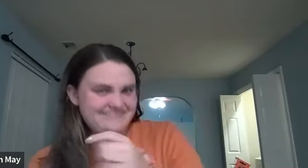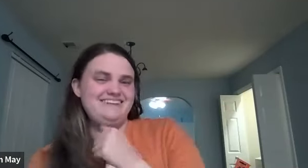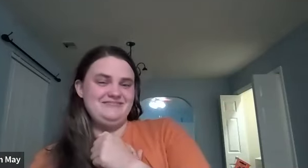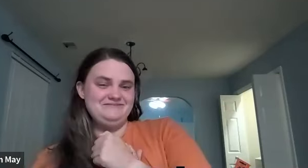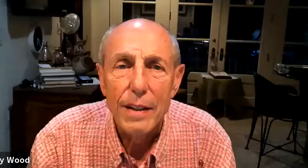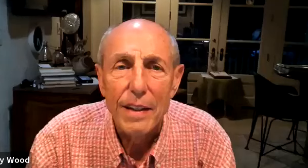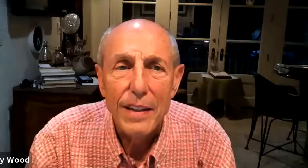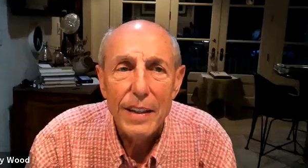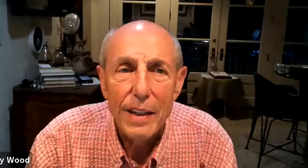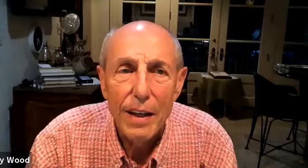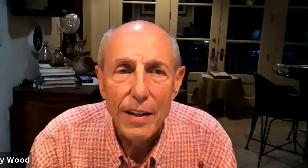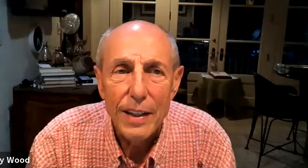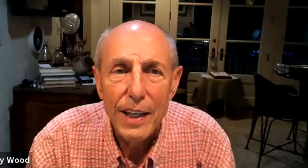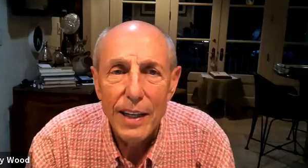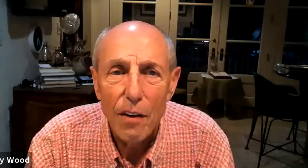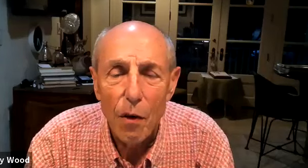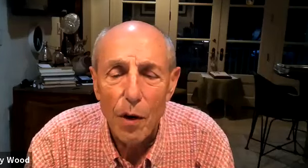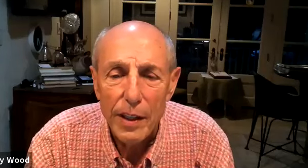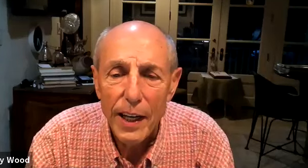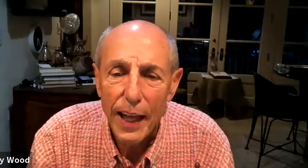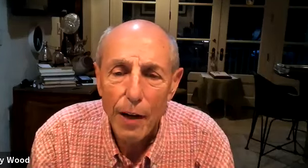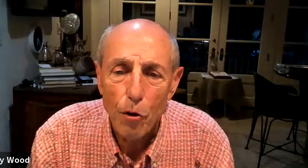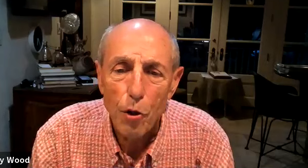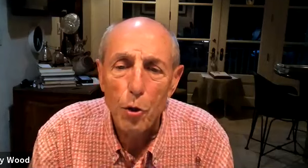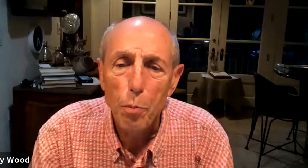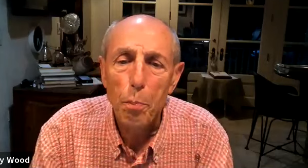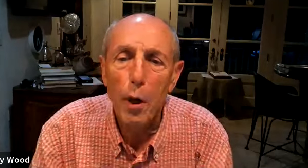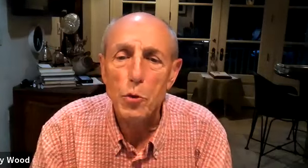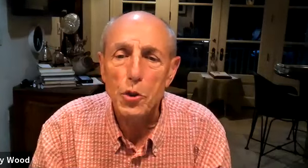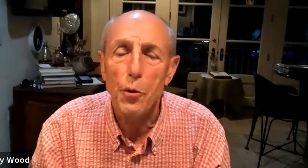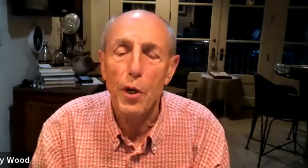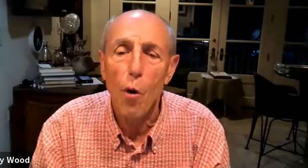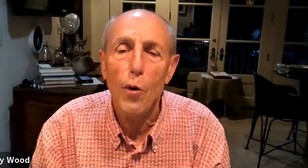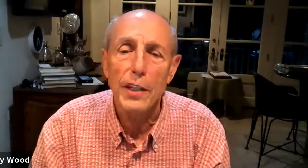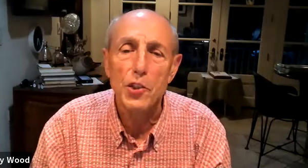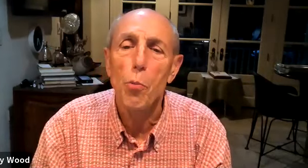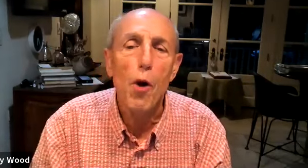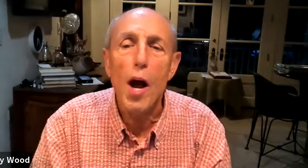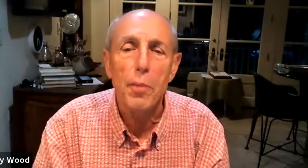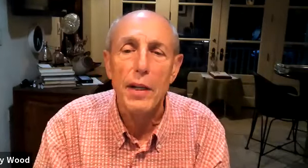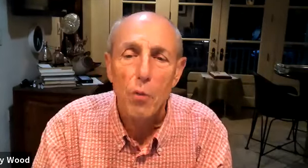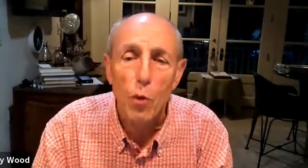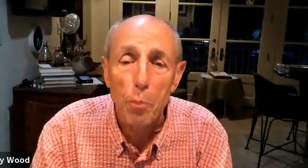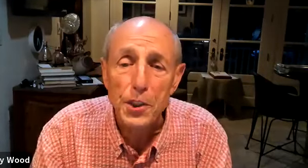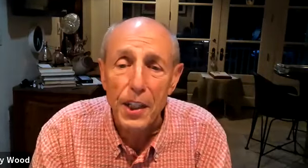we go. And Gilly or Katie, I don't know who posts the recording so promptly. We appreciate